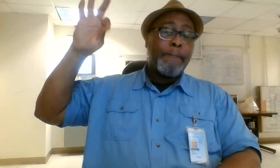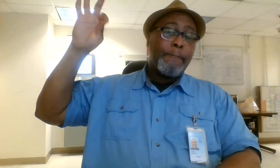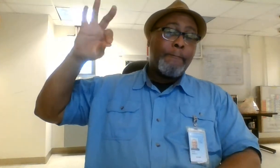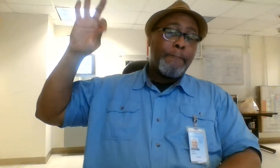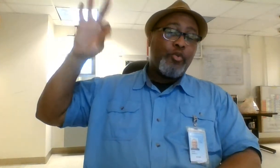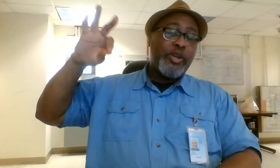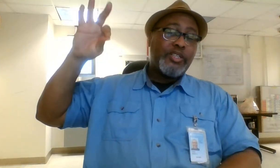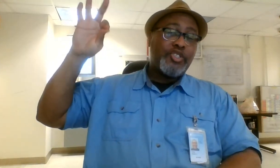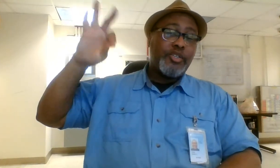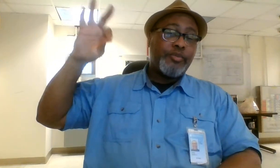Preach.